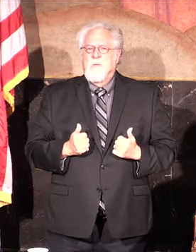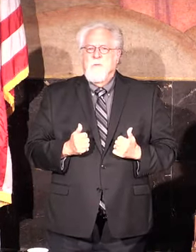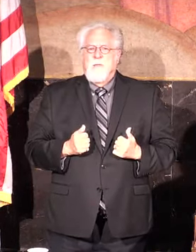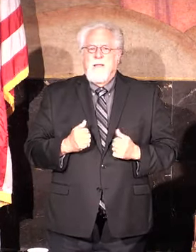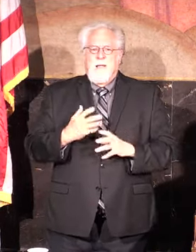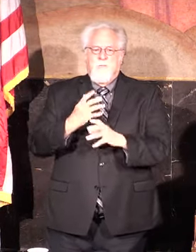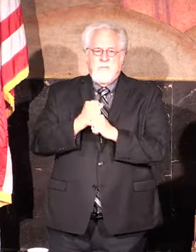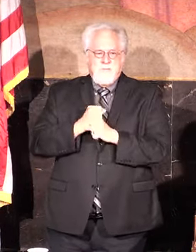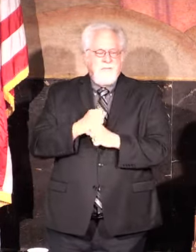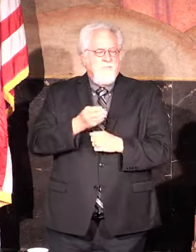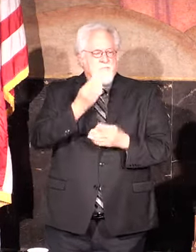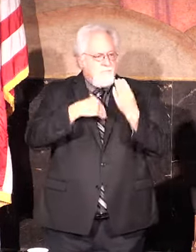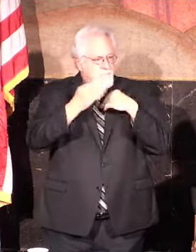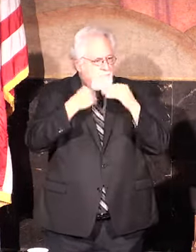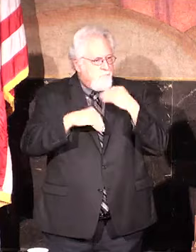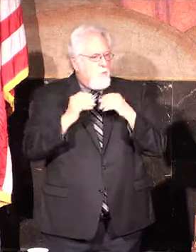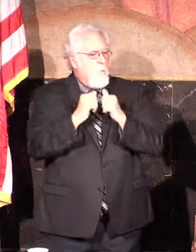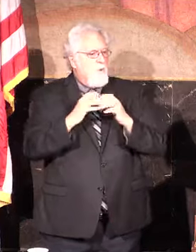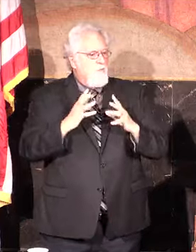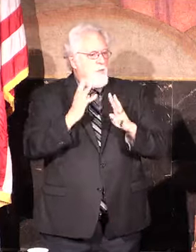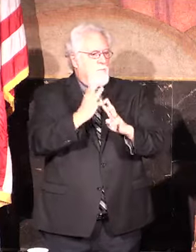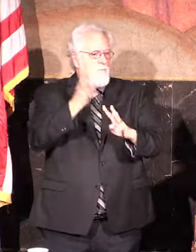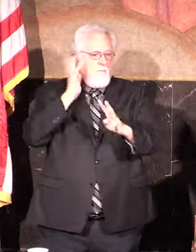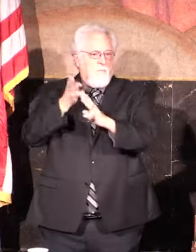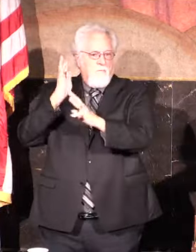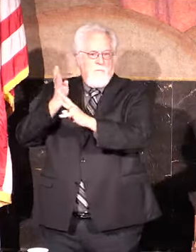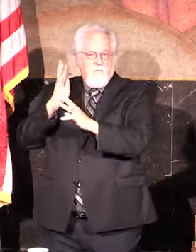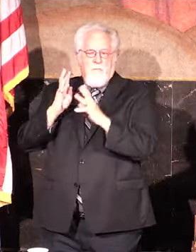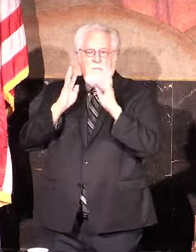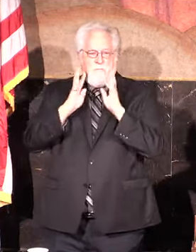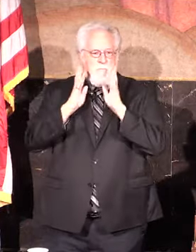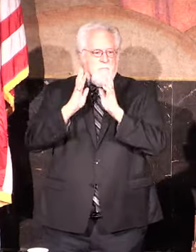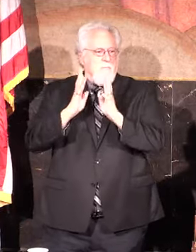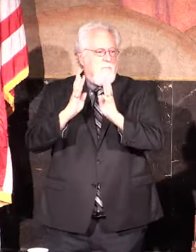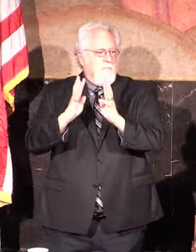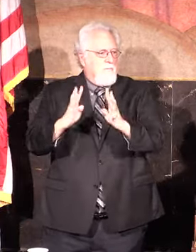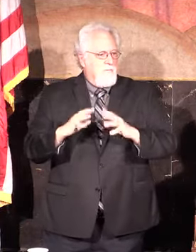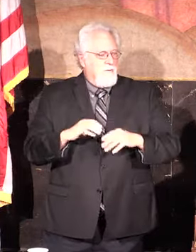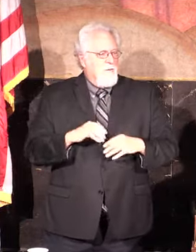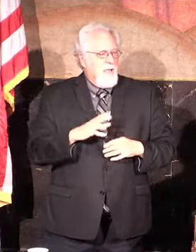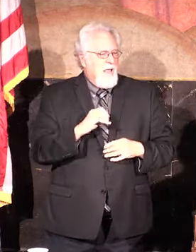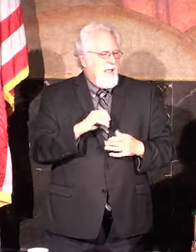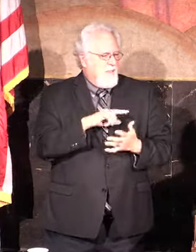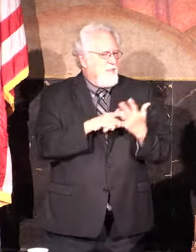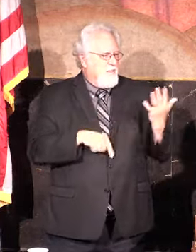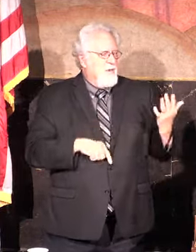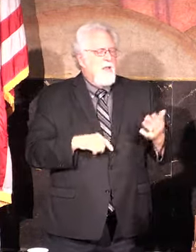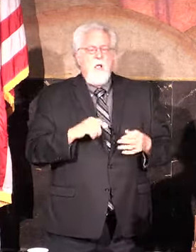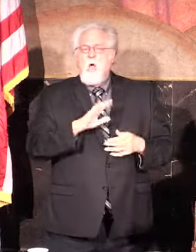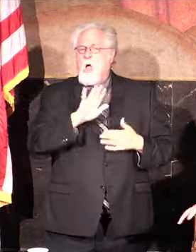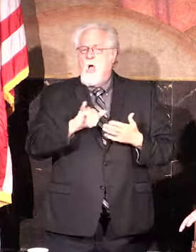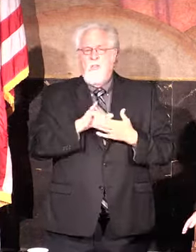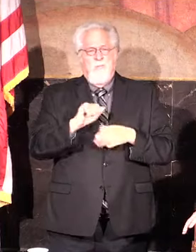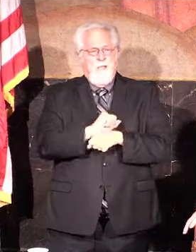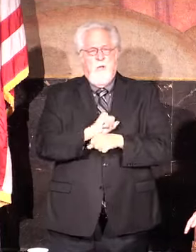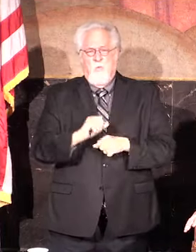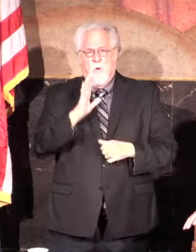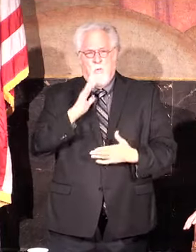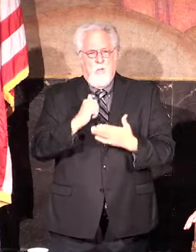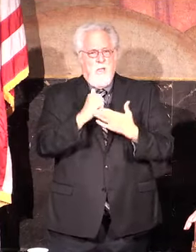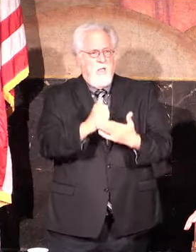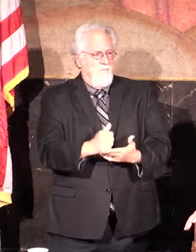receive concessions without having to get in line and that sort of thing. And all of that work is going to be